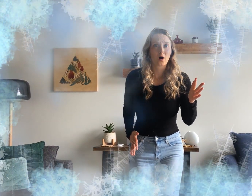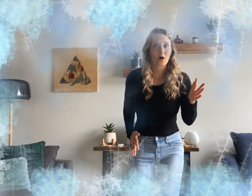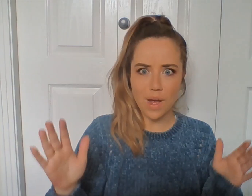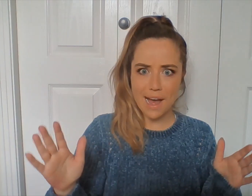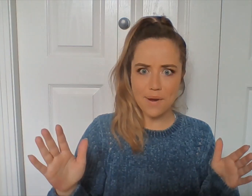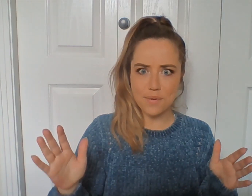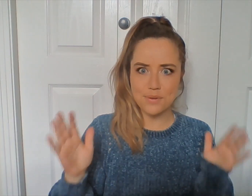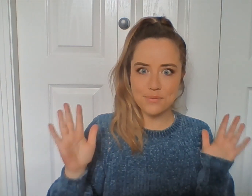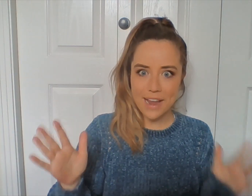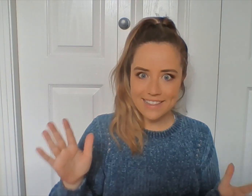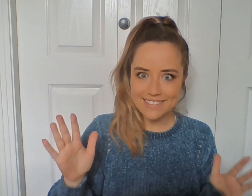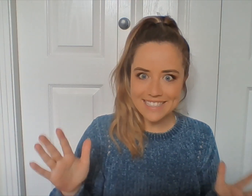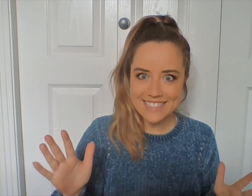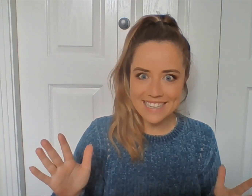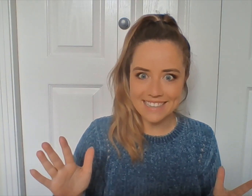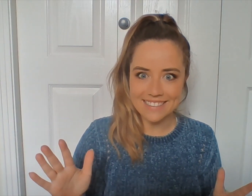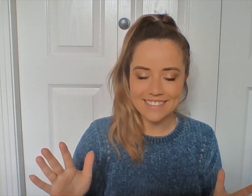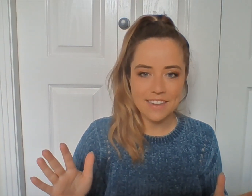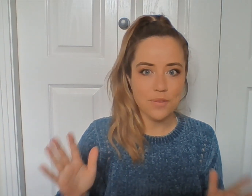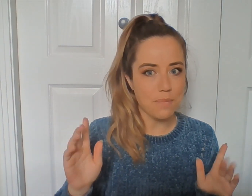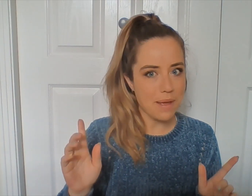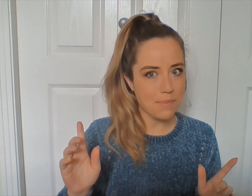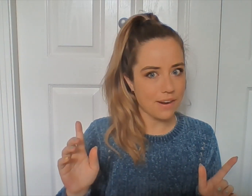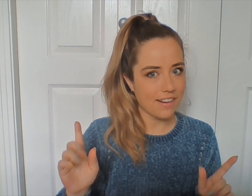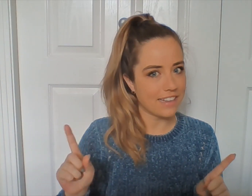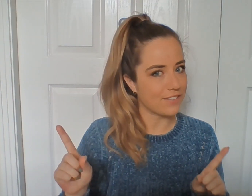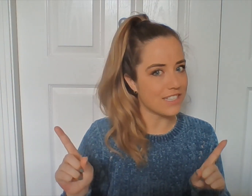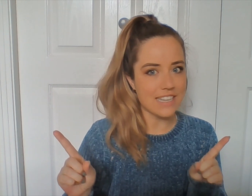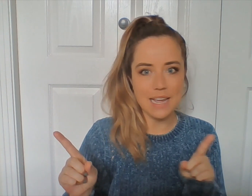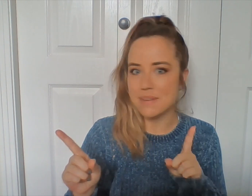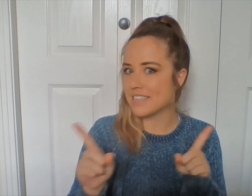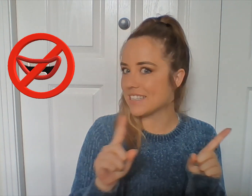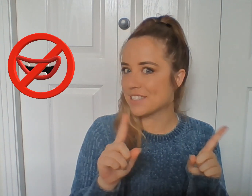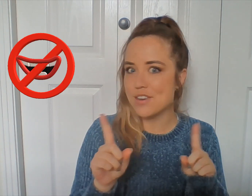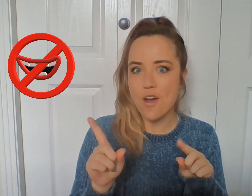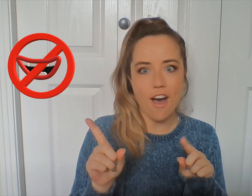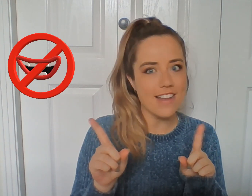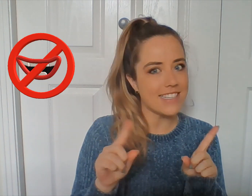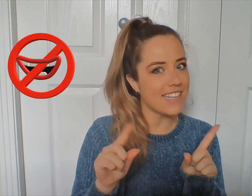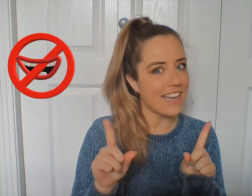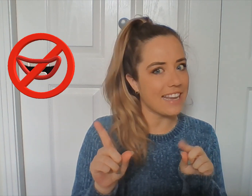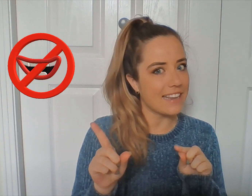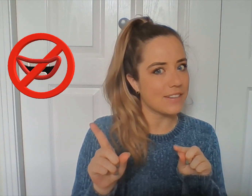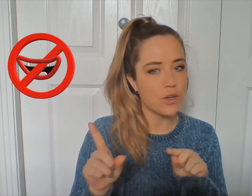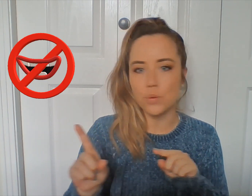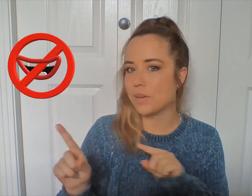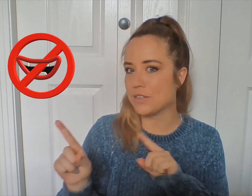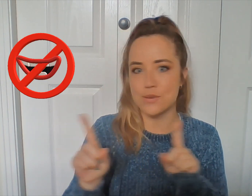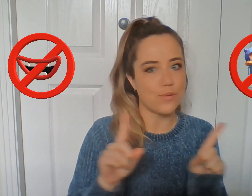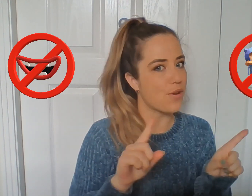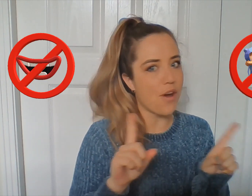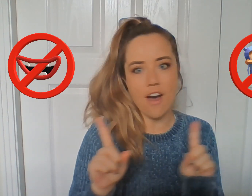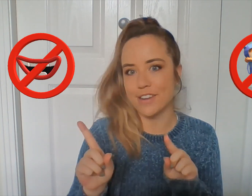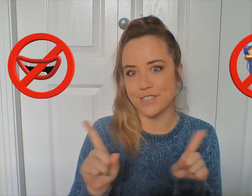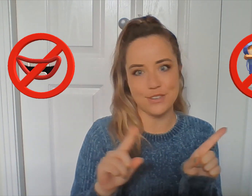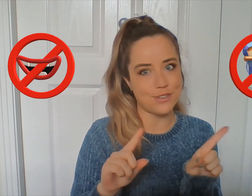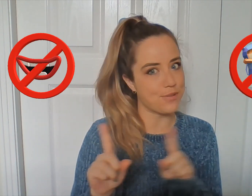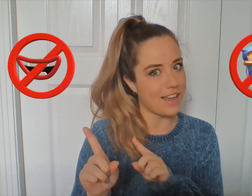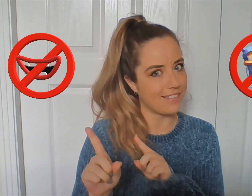Wow. Great listening. Remember, if Simon does not say it, we do not do it.